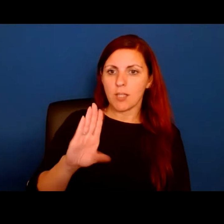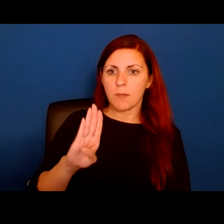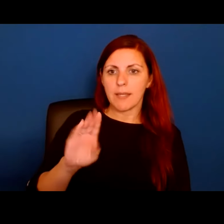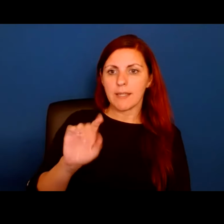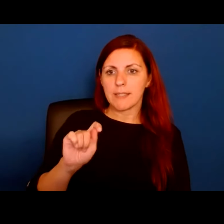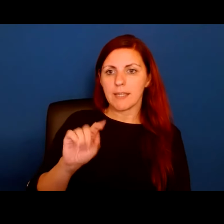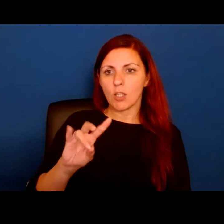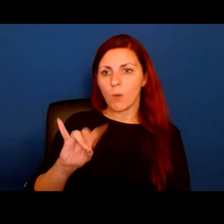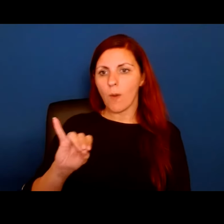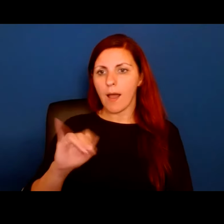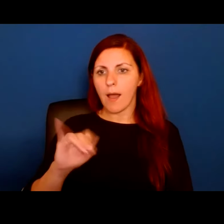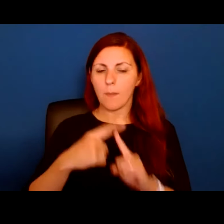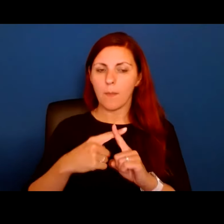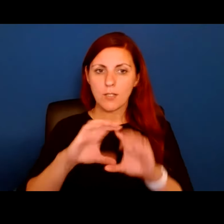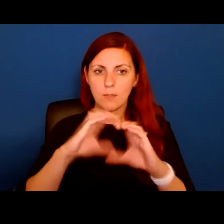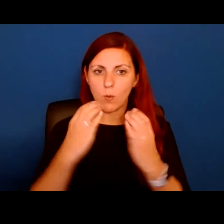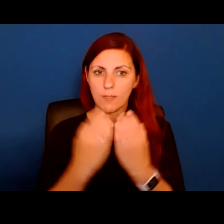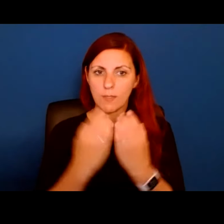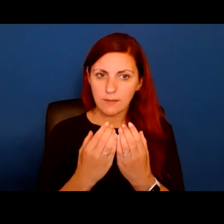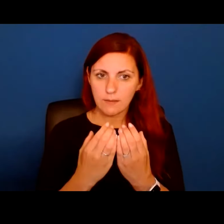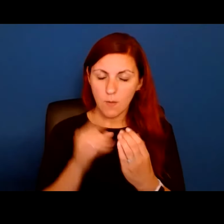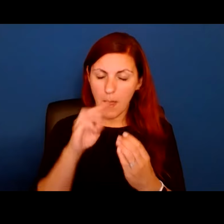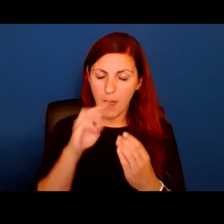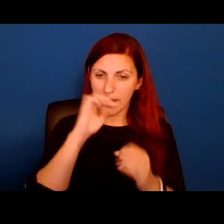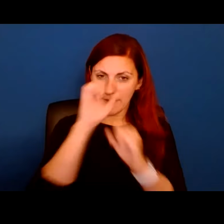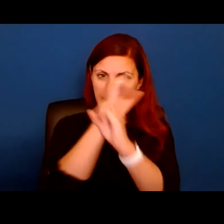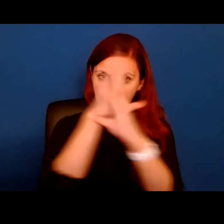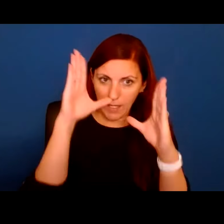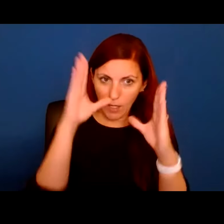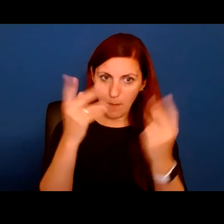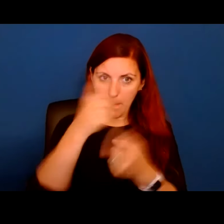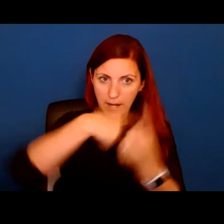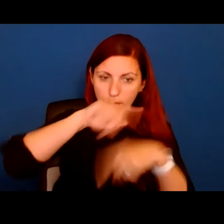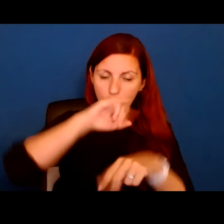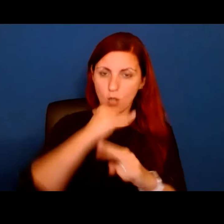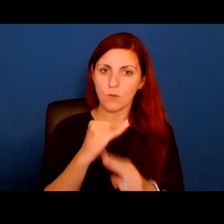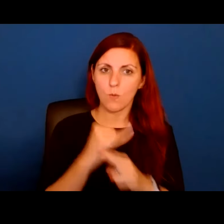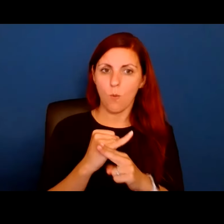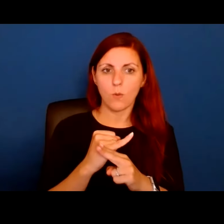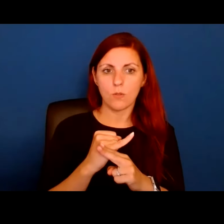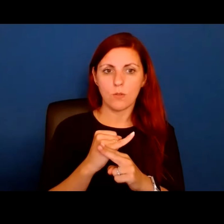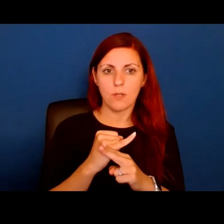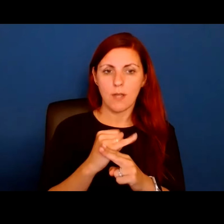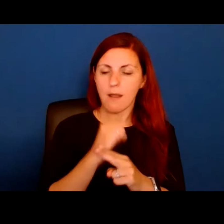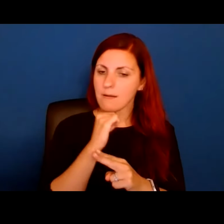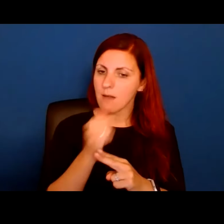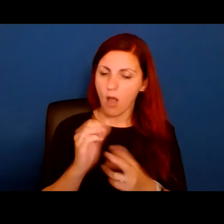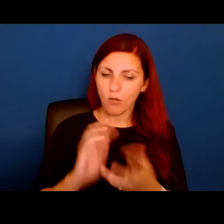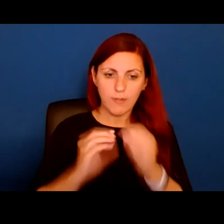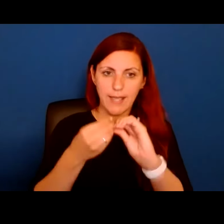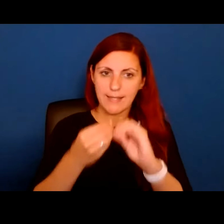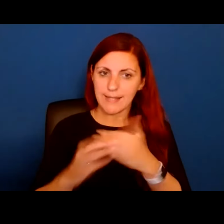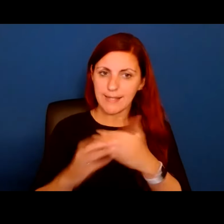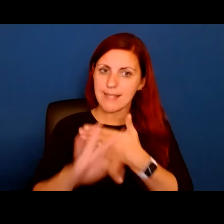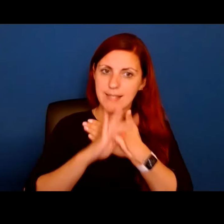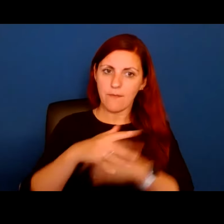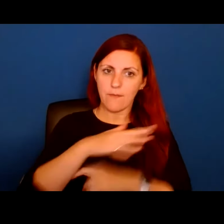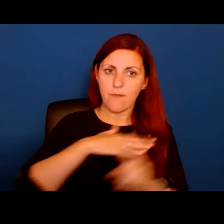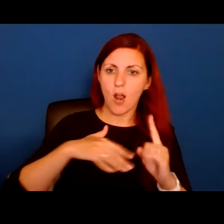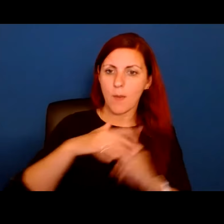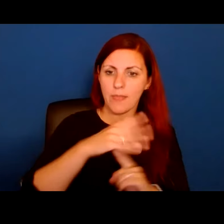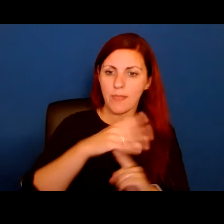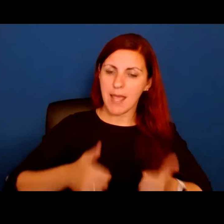Therefore, the evidence is clear that many of our schools do not create a sufficiently positive environment that destigmatizes and addresses topics